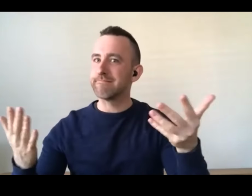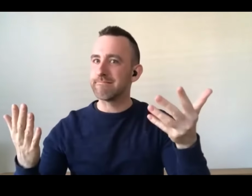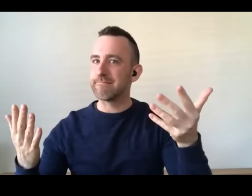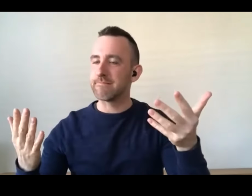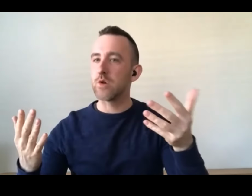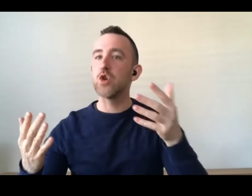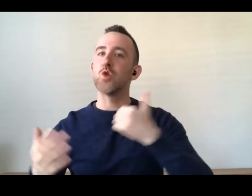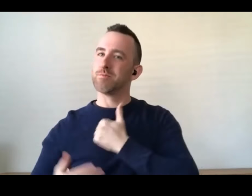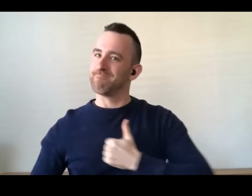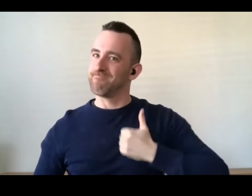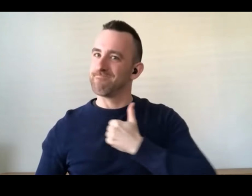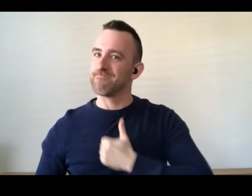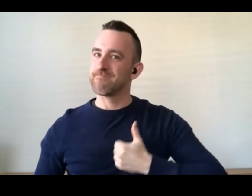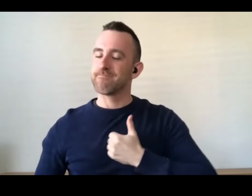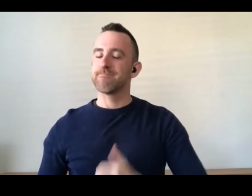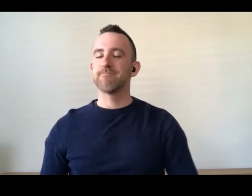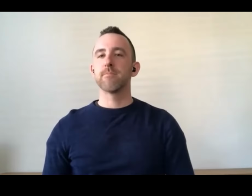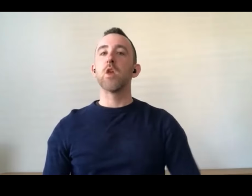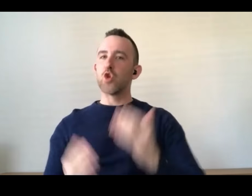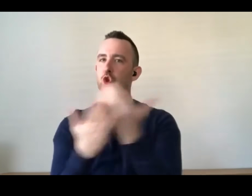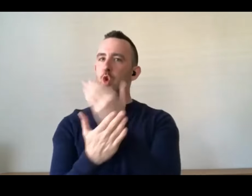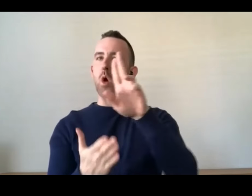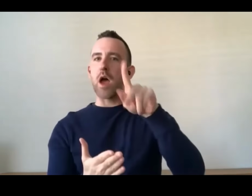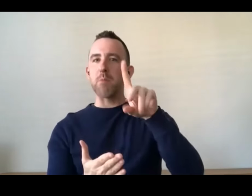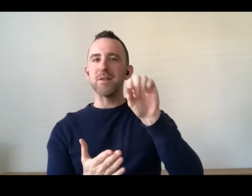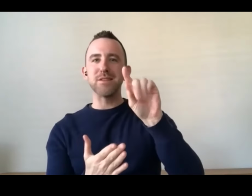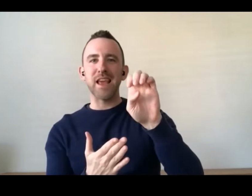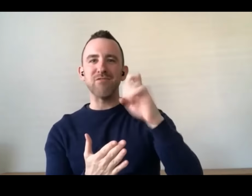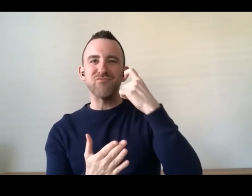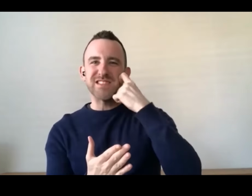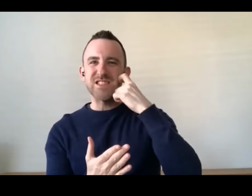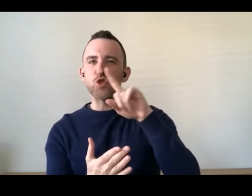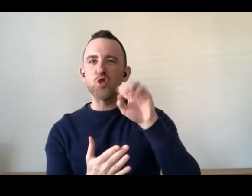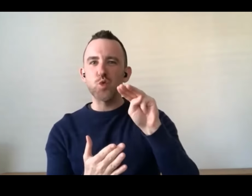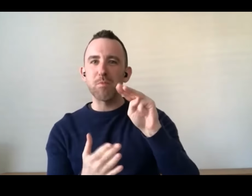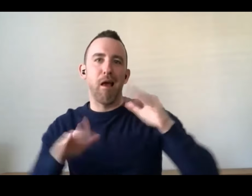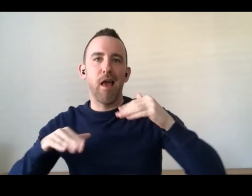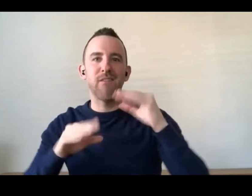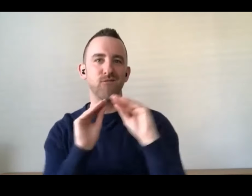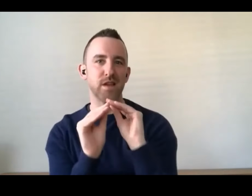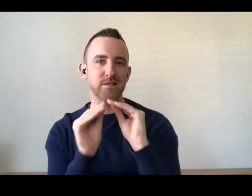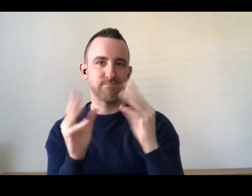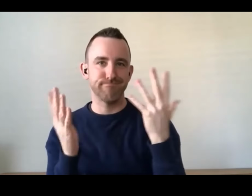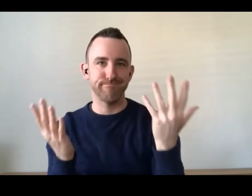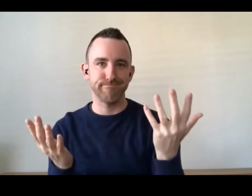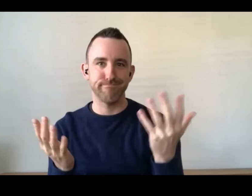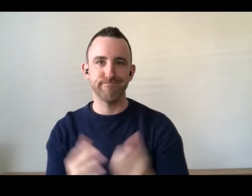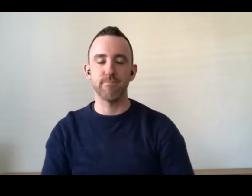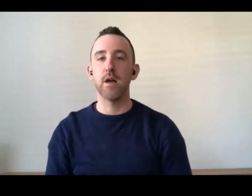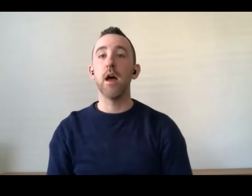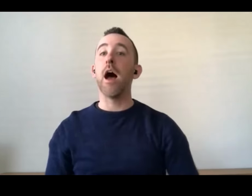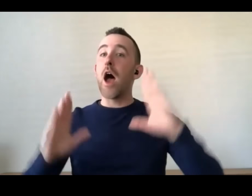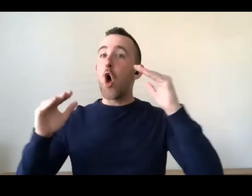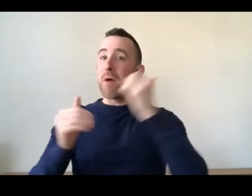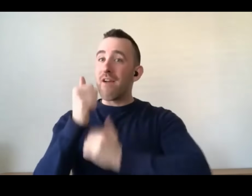we apologize for that. There's a new update apparently that they haven't fixed for us yet. I hope